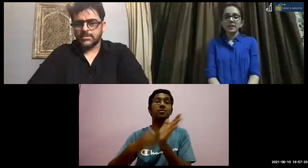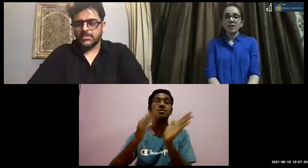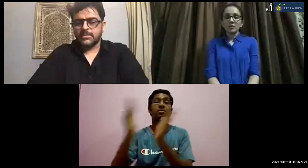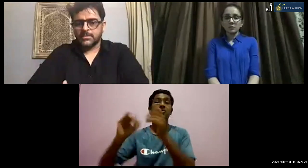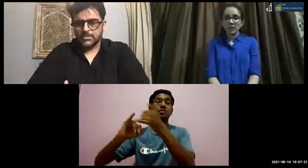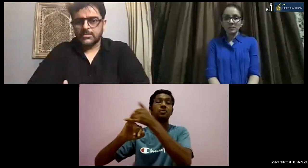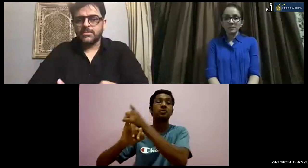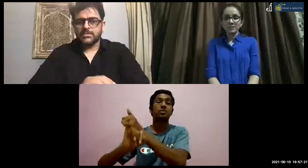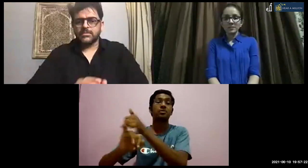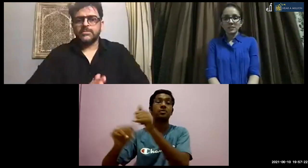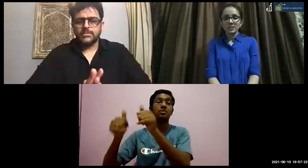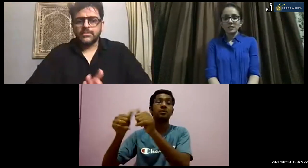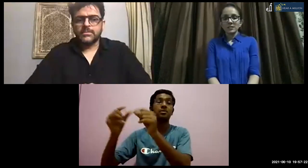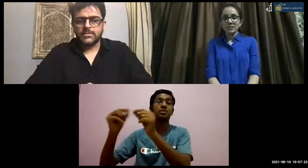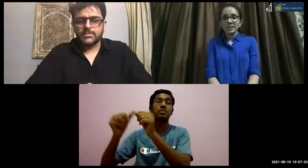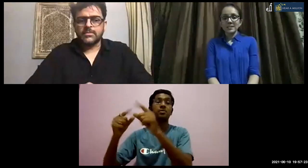Kumar Kumar,